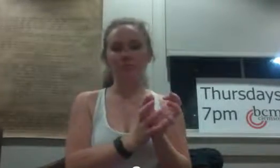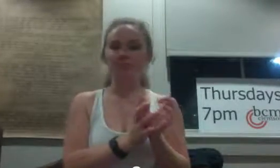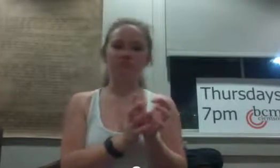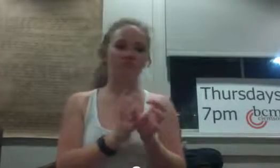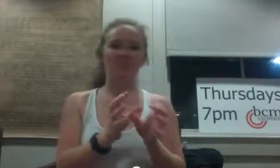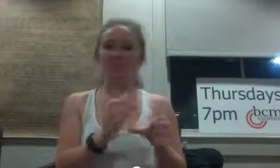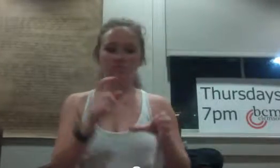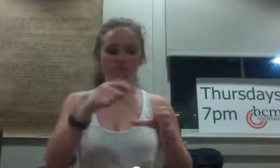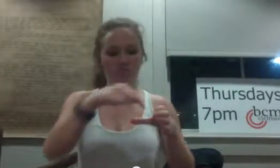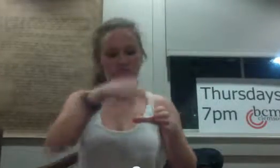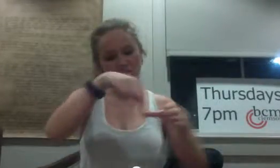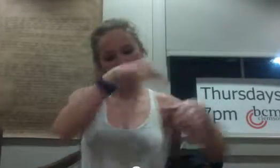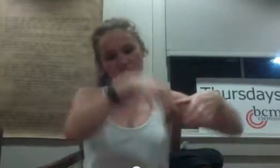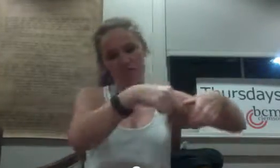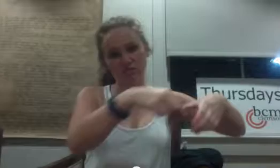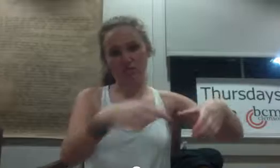It doesn't have the covering on it.